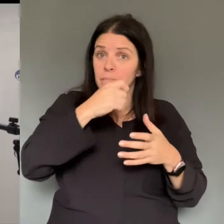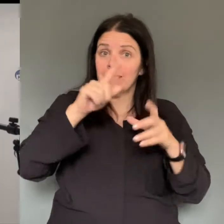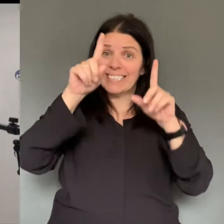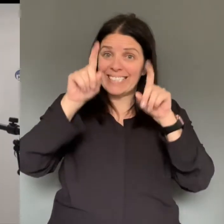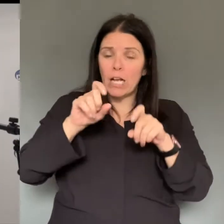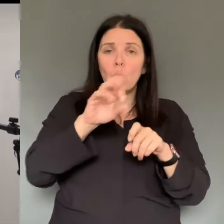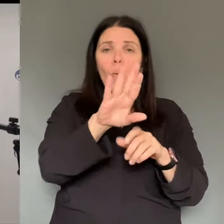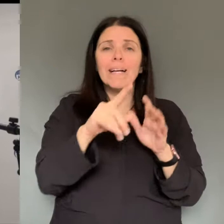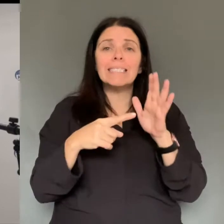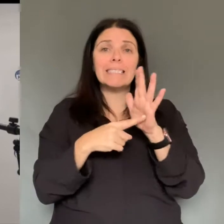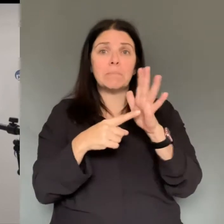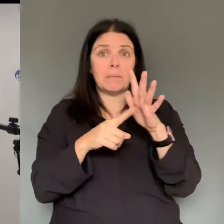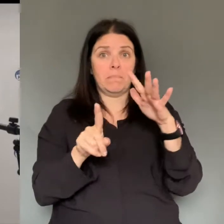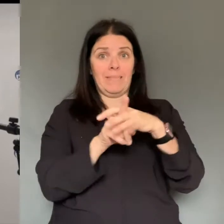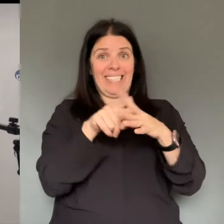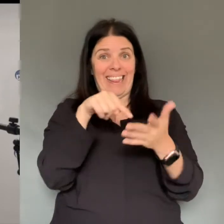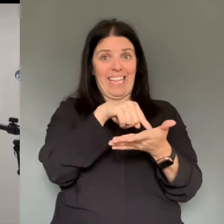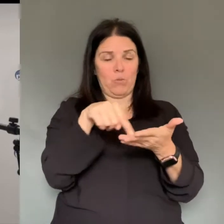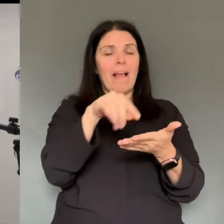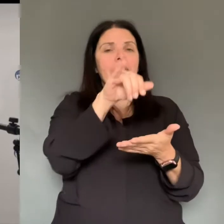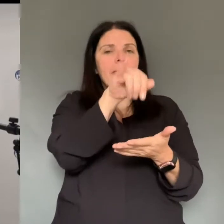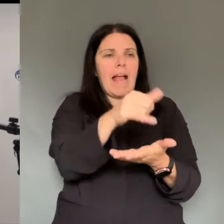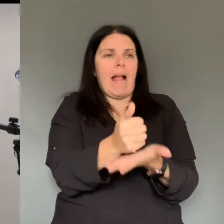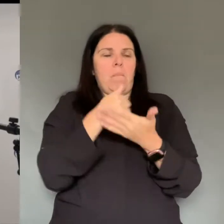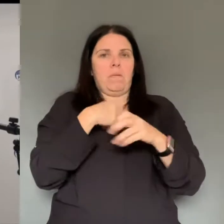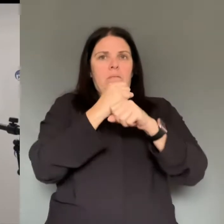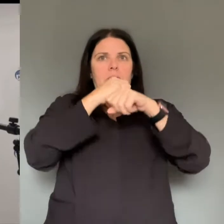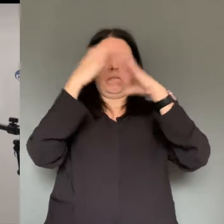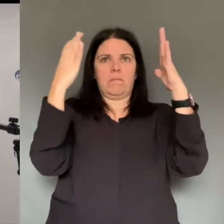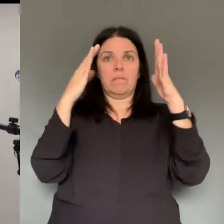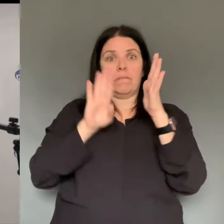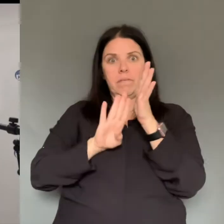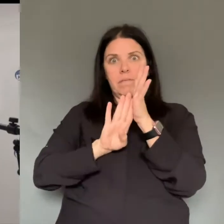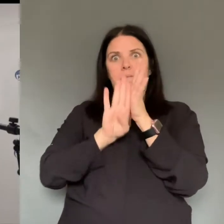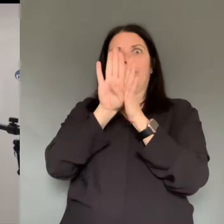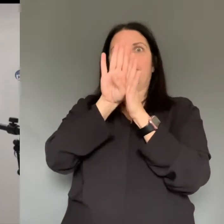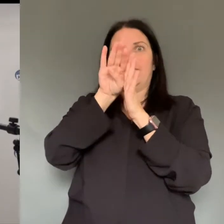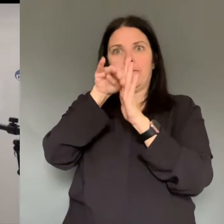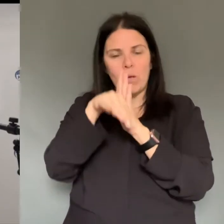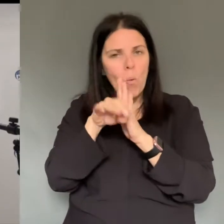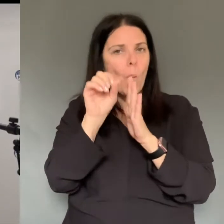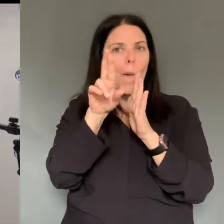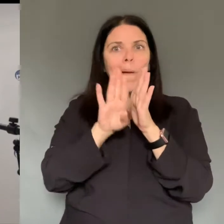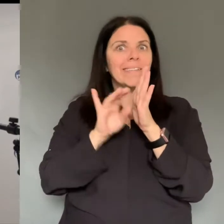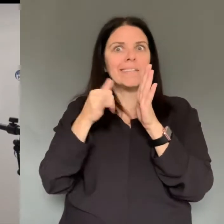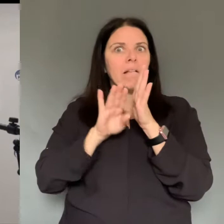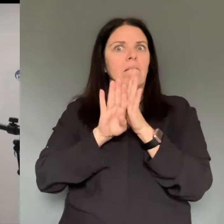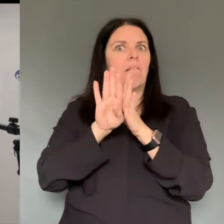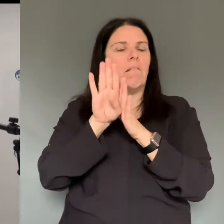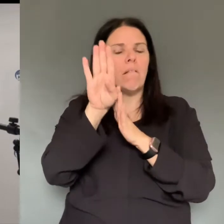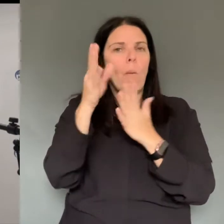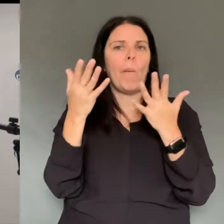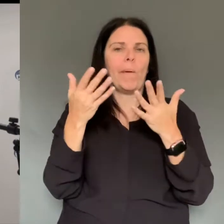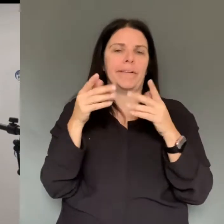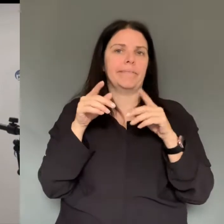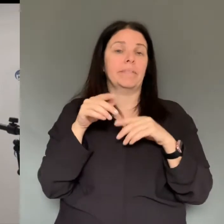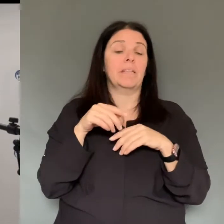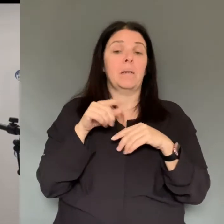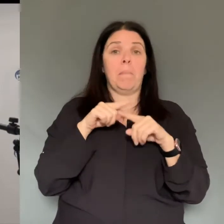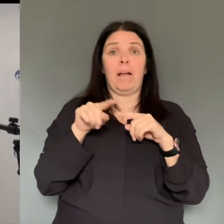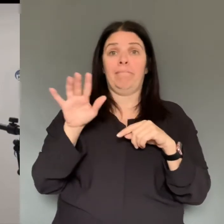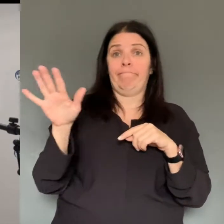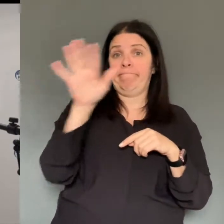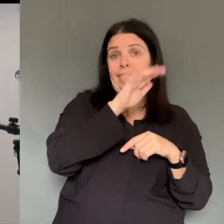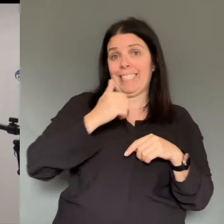direction yesterday, limiting the number of people gathering at one place is less than 5 now. So I think those are all strong measures